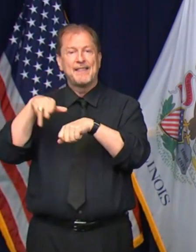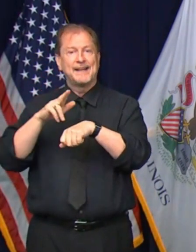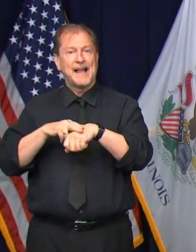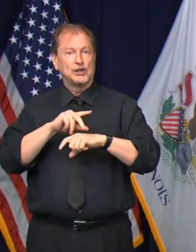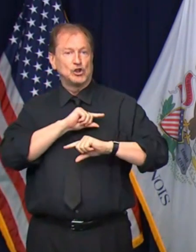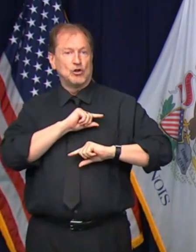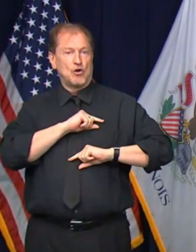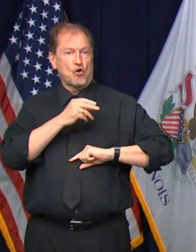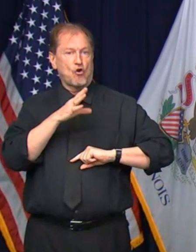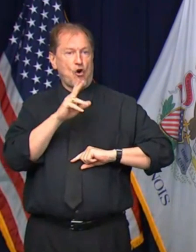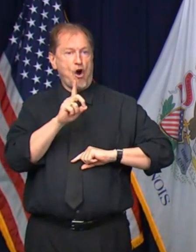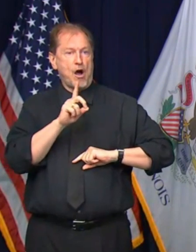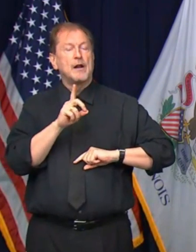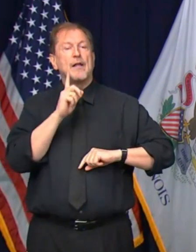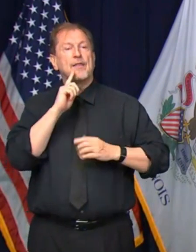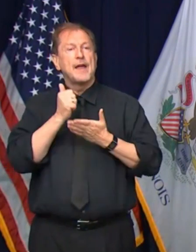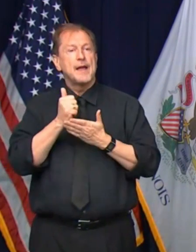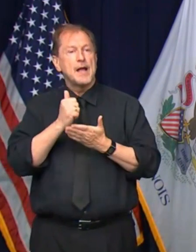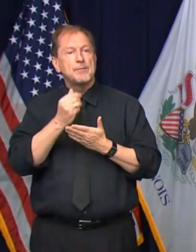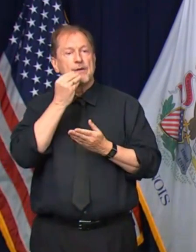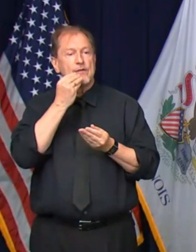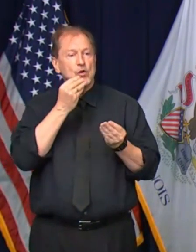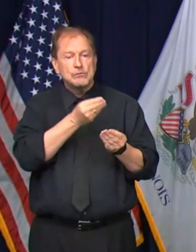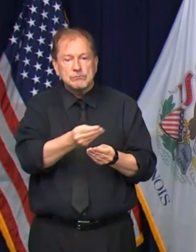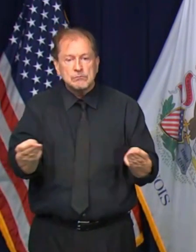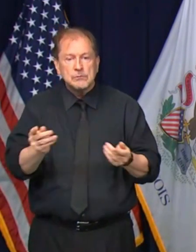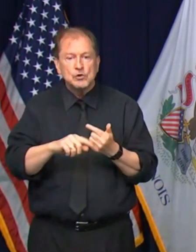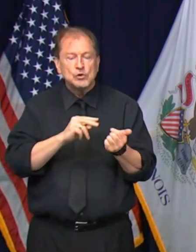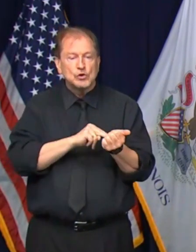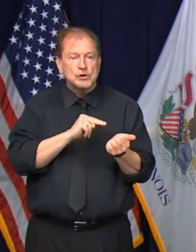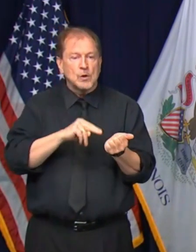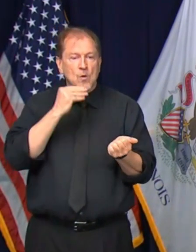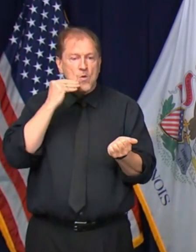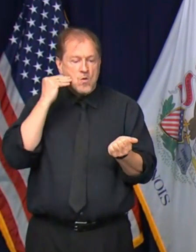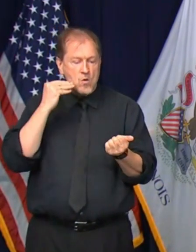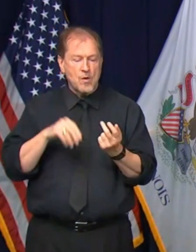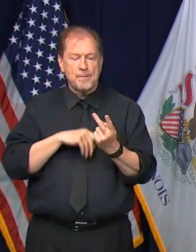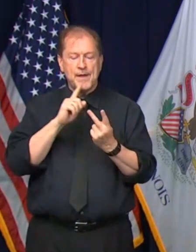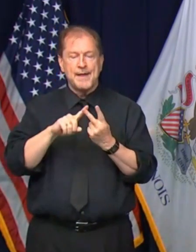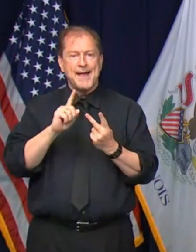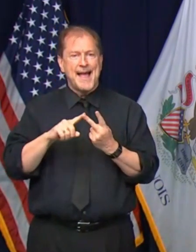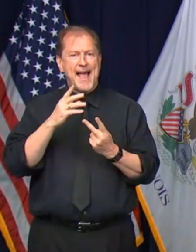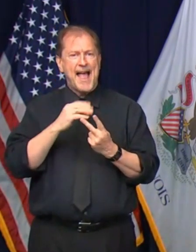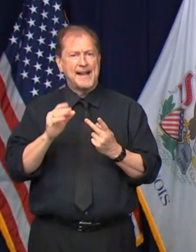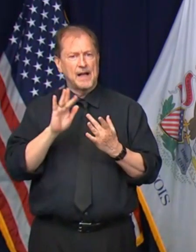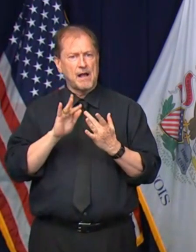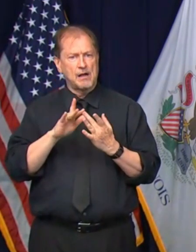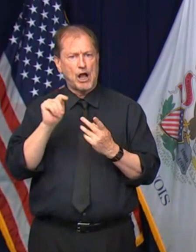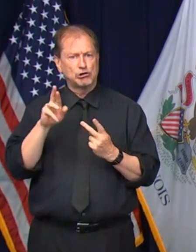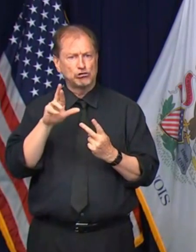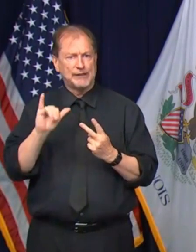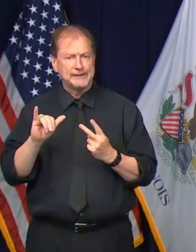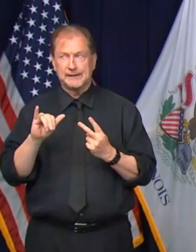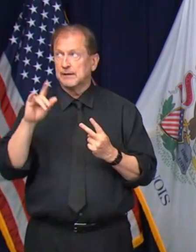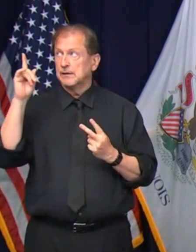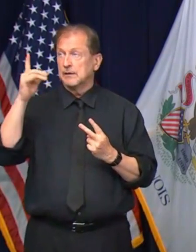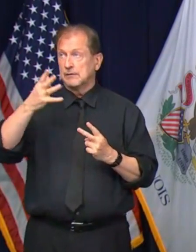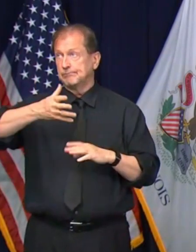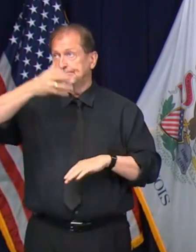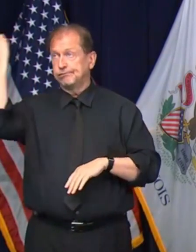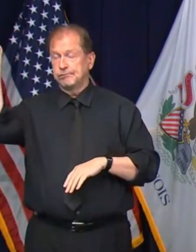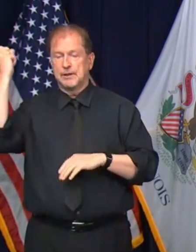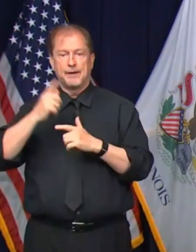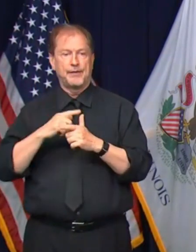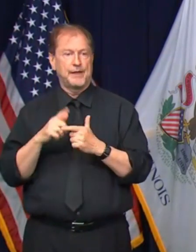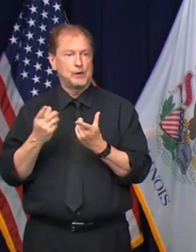contact tracing and delivering food to nursing homes? Does the state have a what? A backup plan. Yeah. Well, I mean, we're gonna